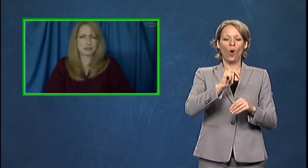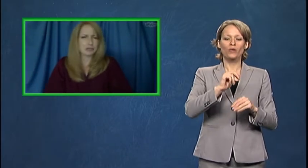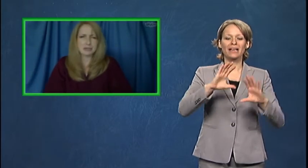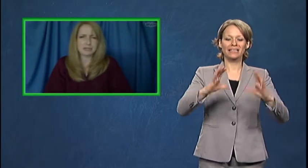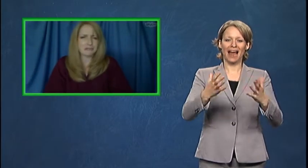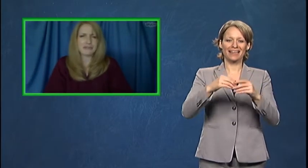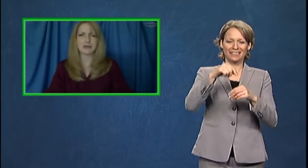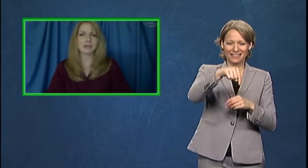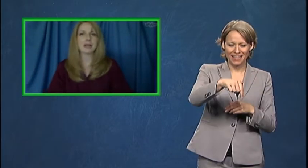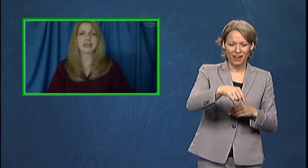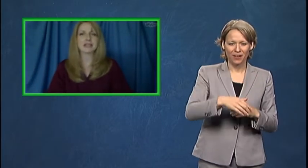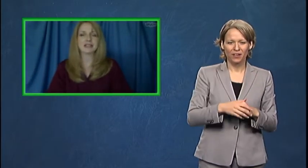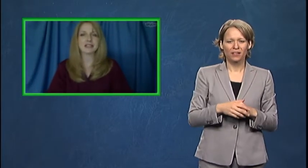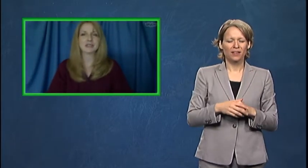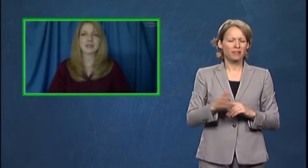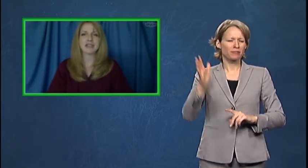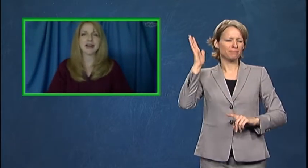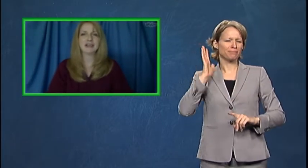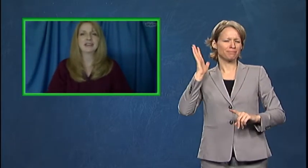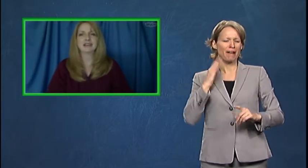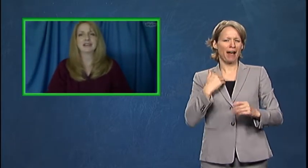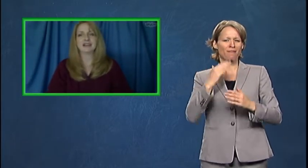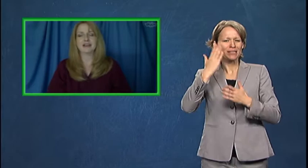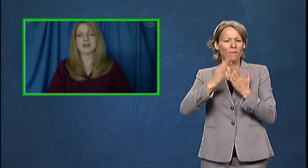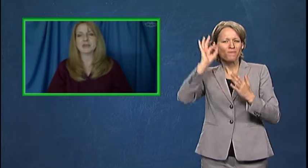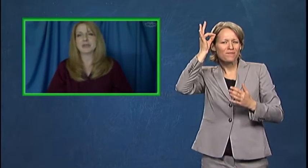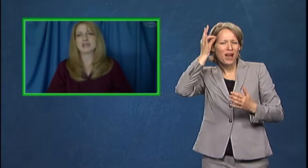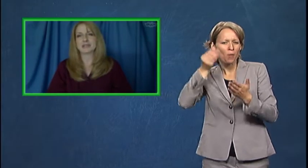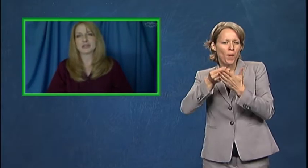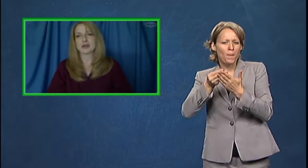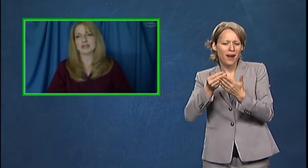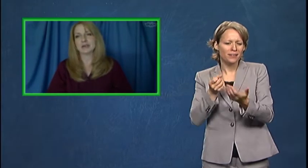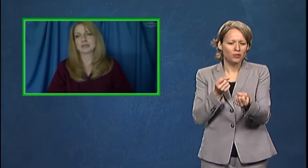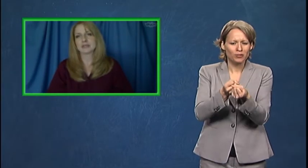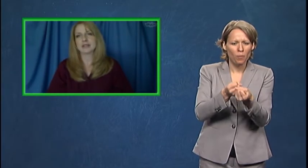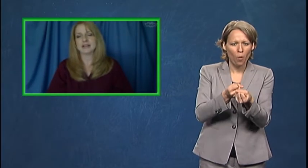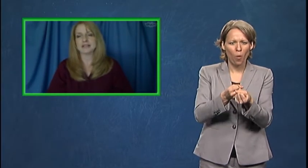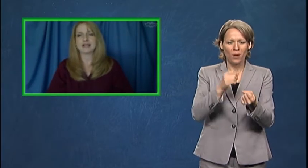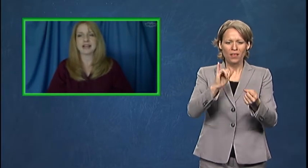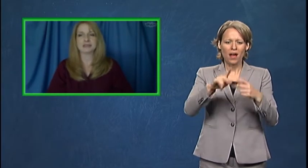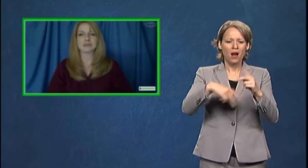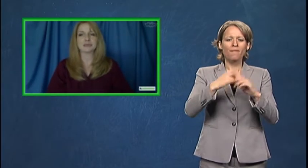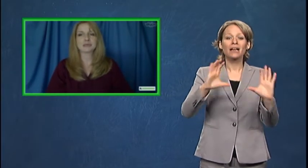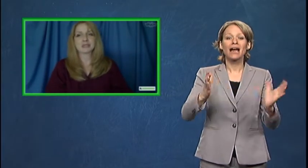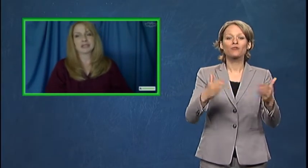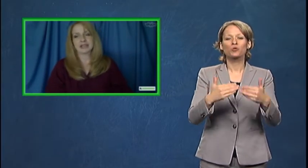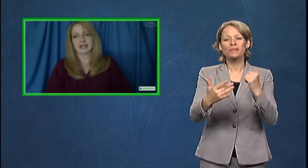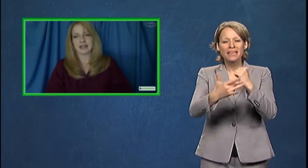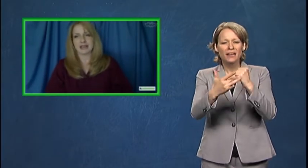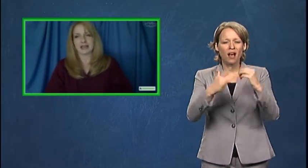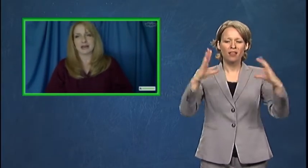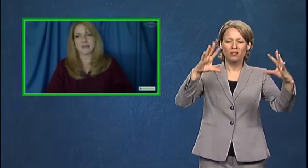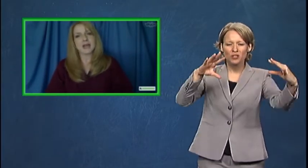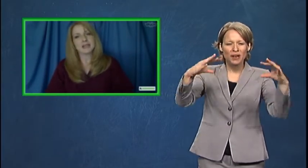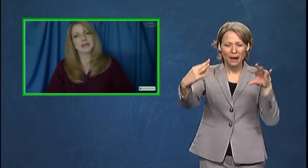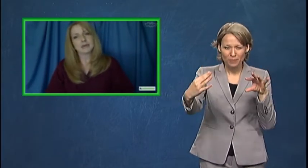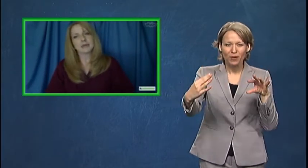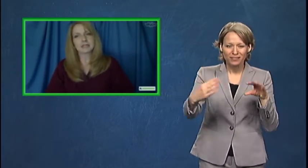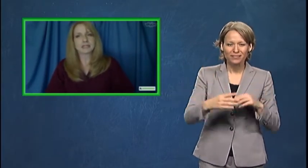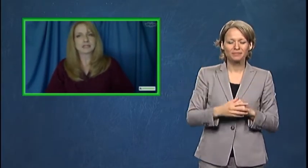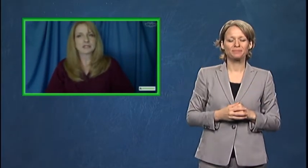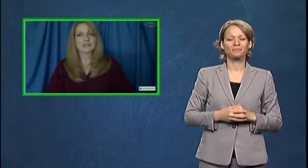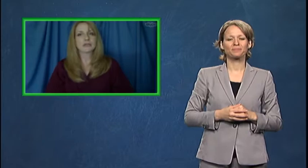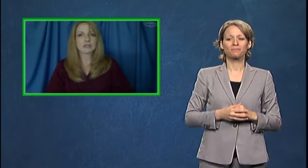think there used to be some federal money connected with that and with starting those kinds of classrooms. And they